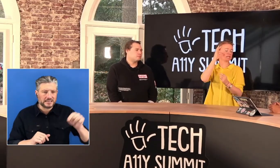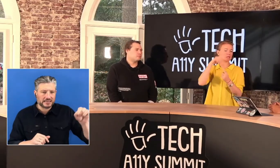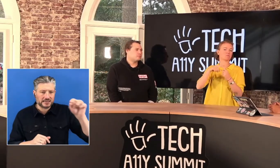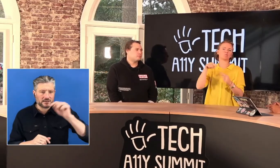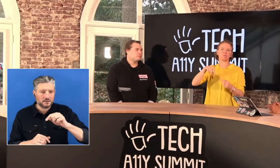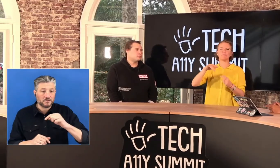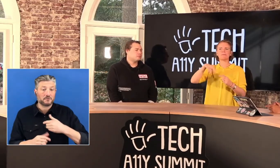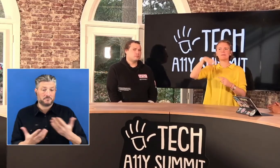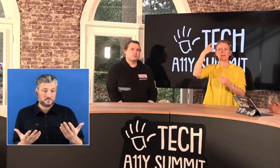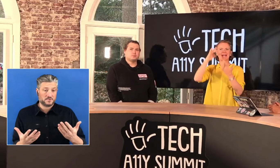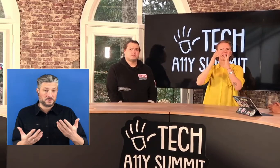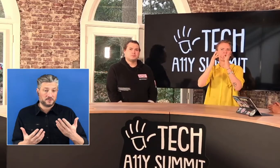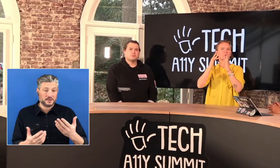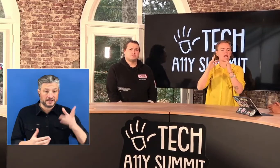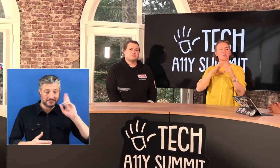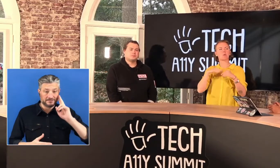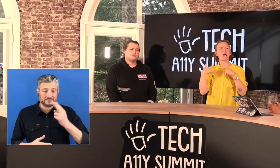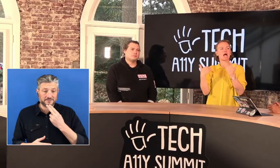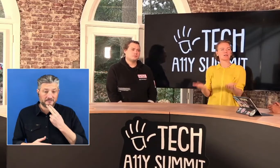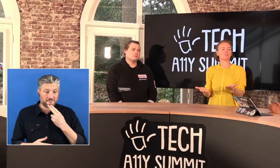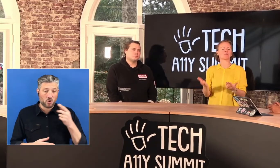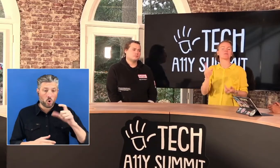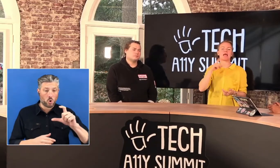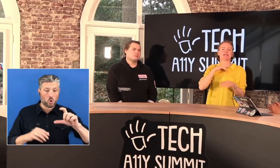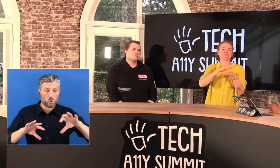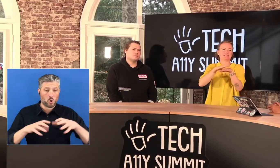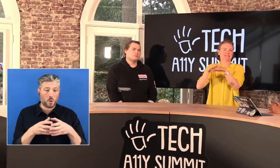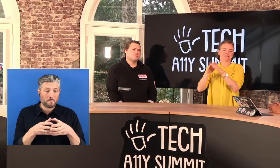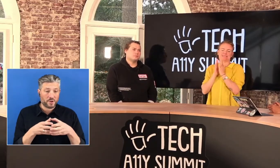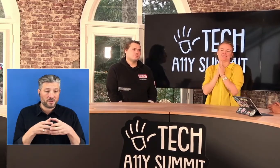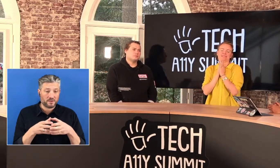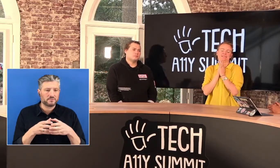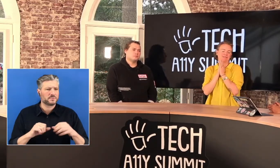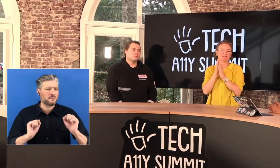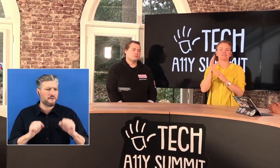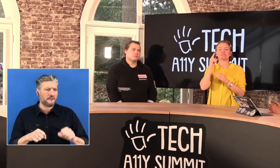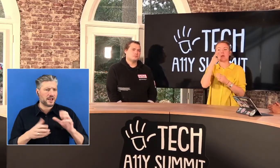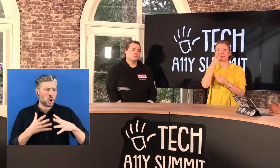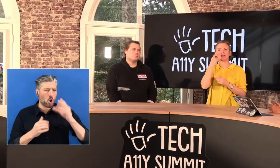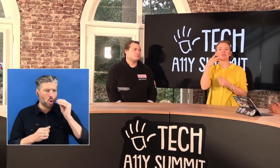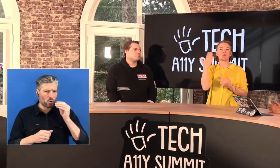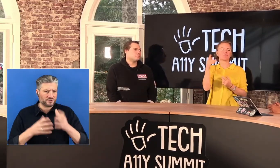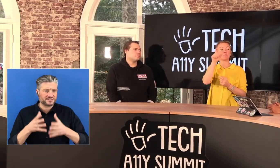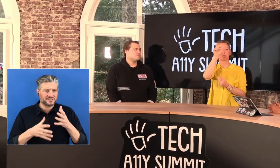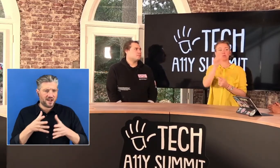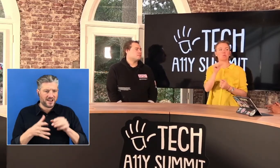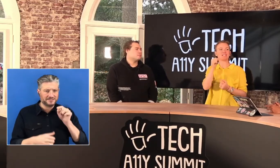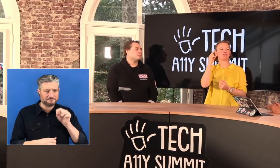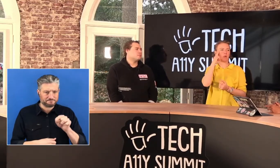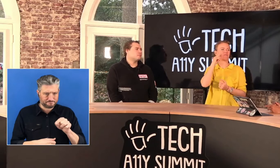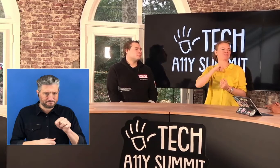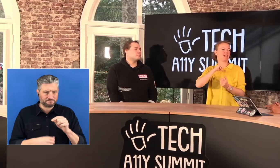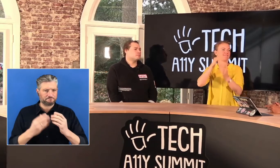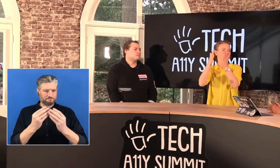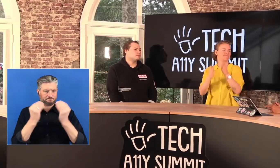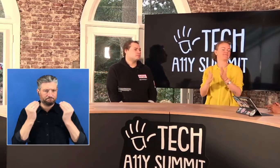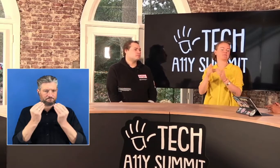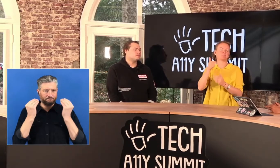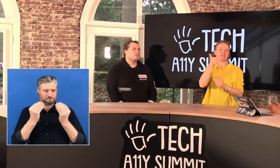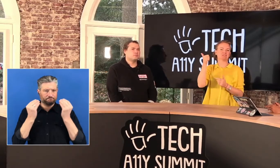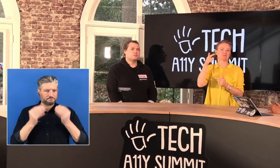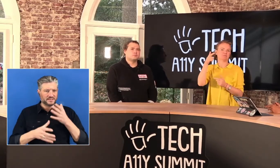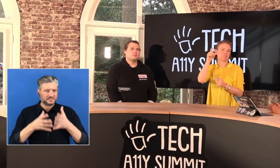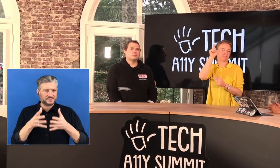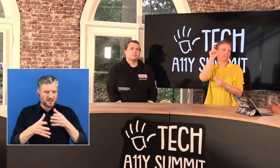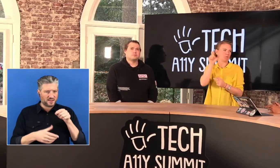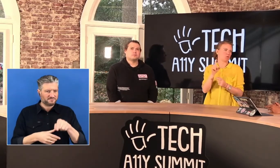You could do a course there in sign language, and online there are also more courses, but I want to make sure that you keep in mind that you learn